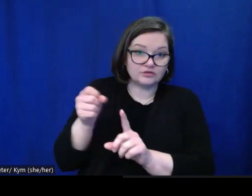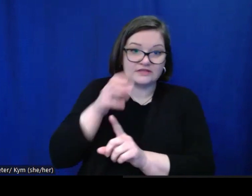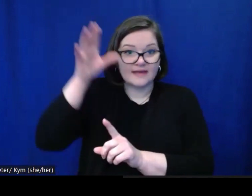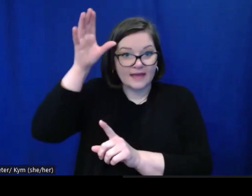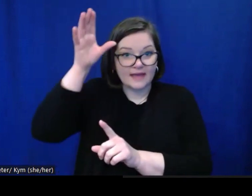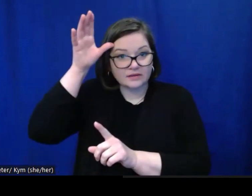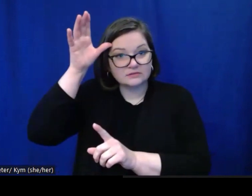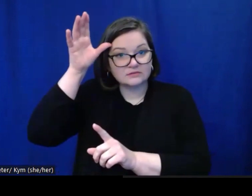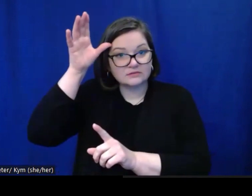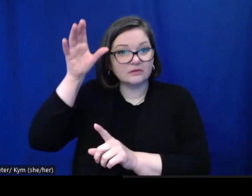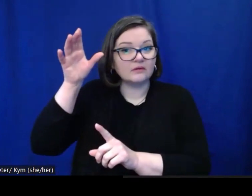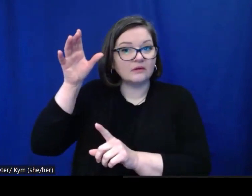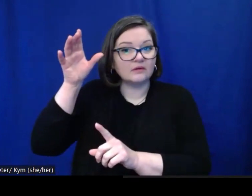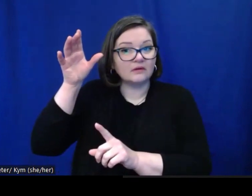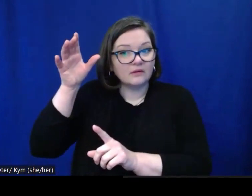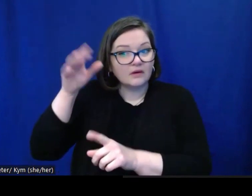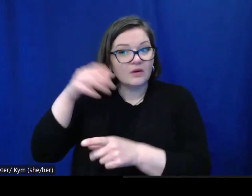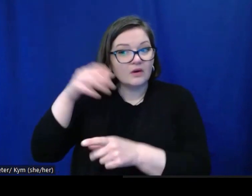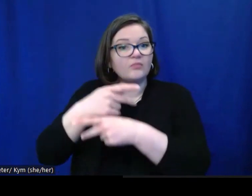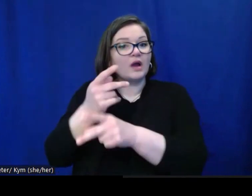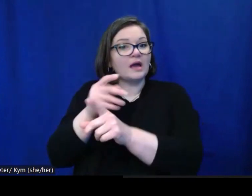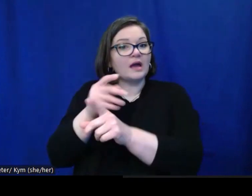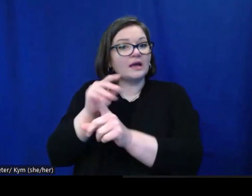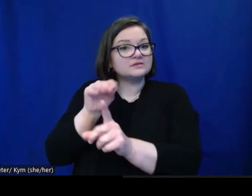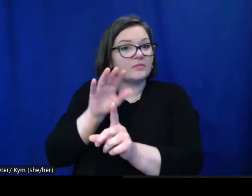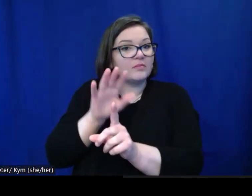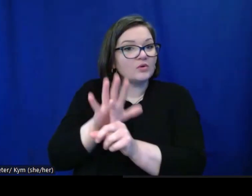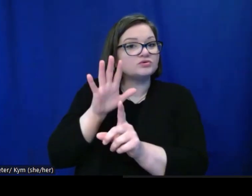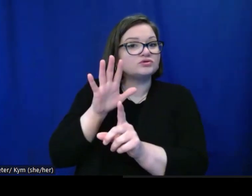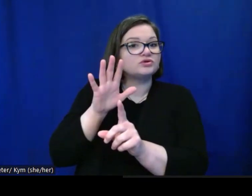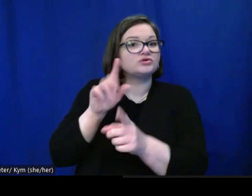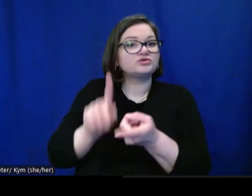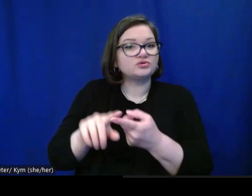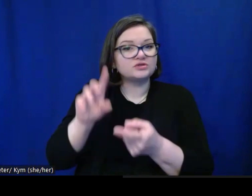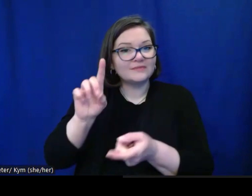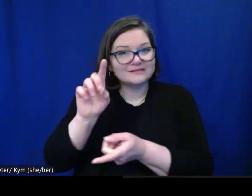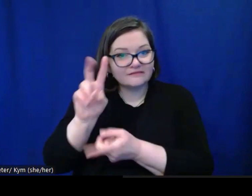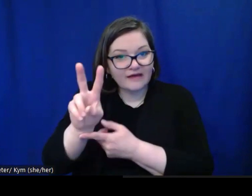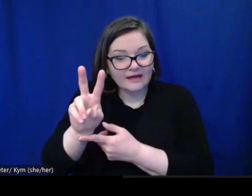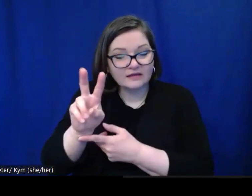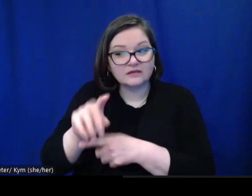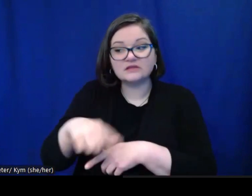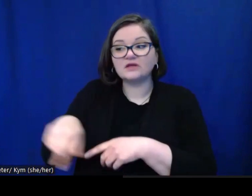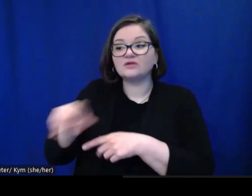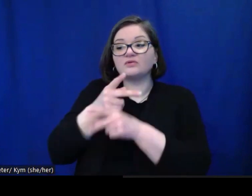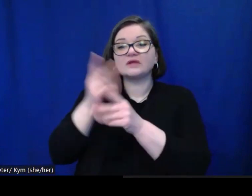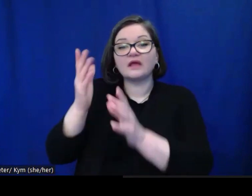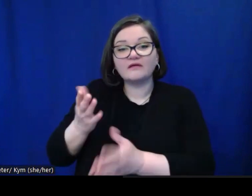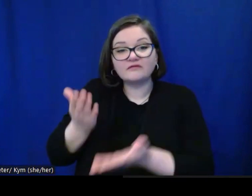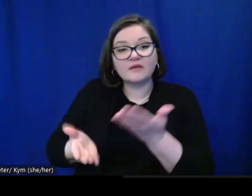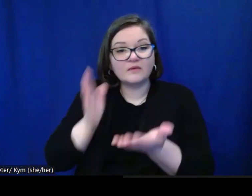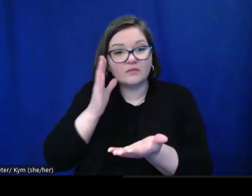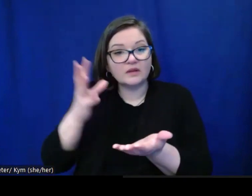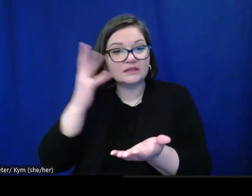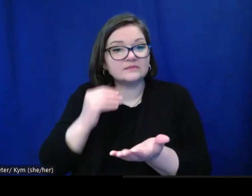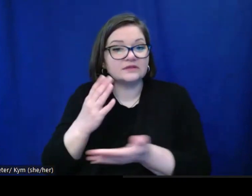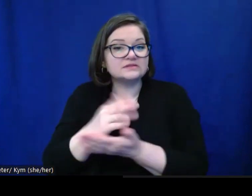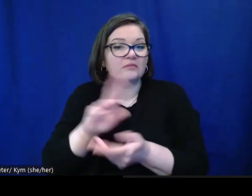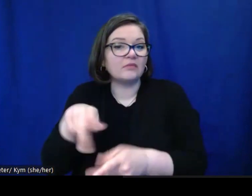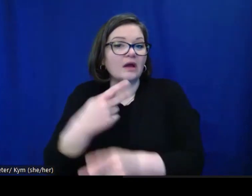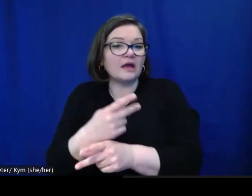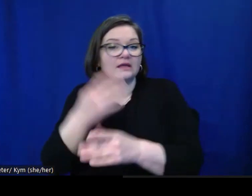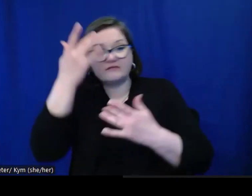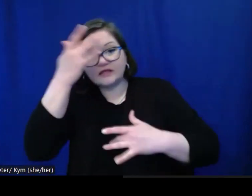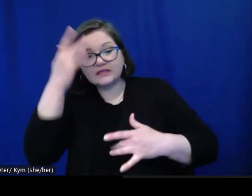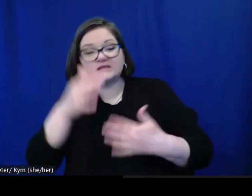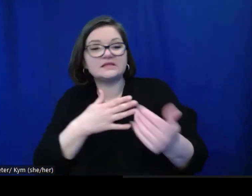There's a chronic exposure to domestic violence. Caregivers may experience some type of illness, whether it is a mental